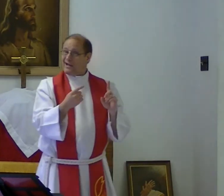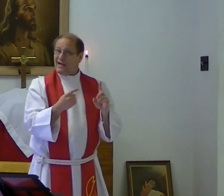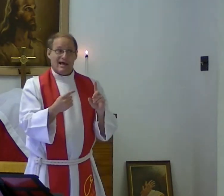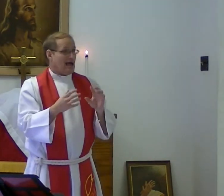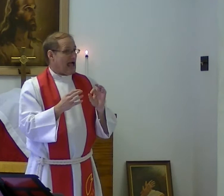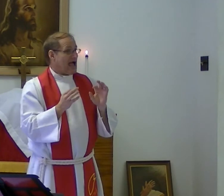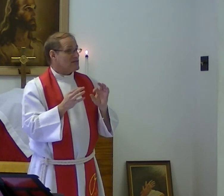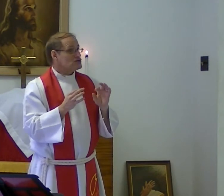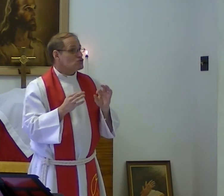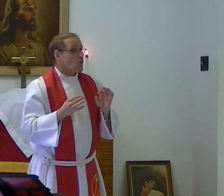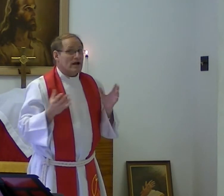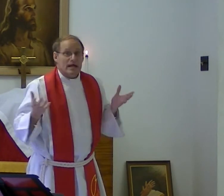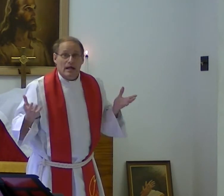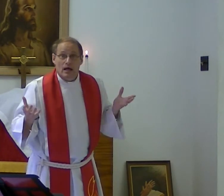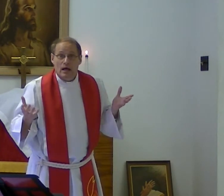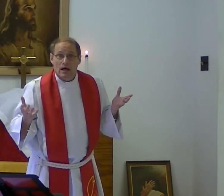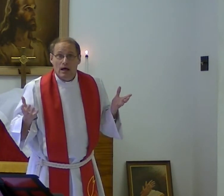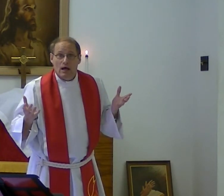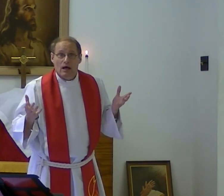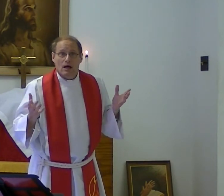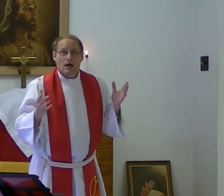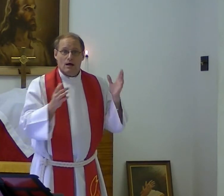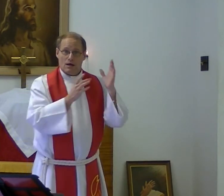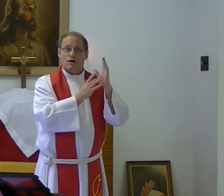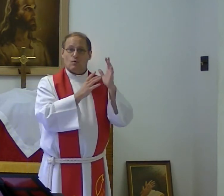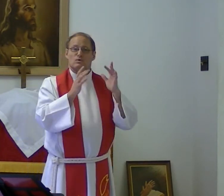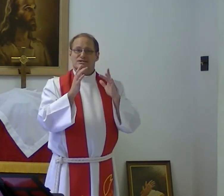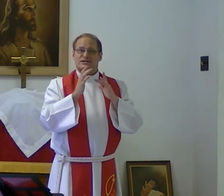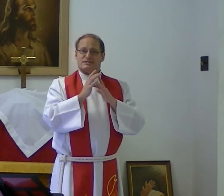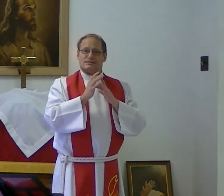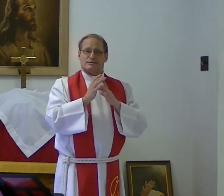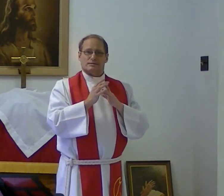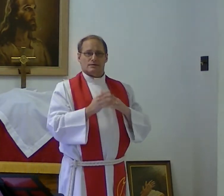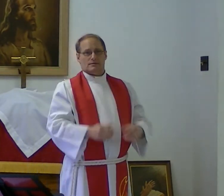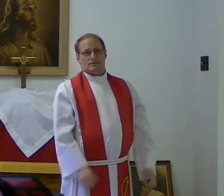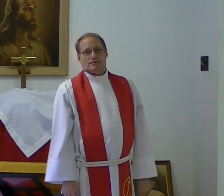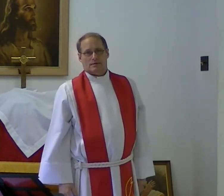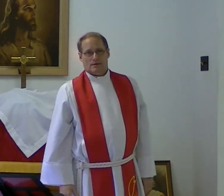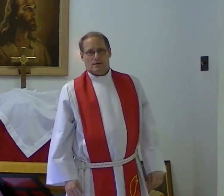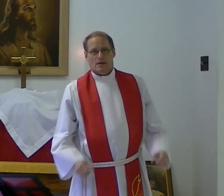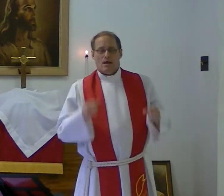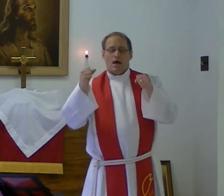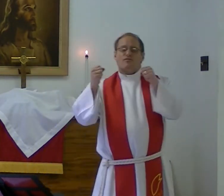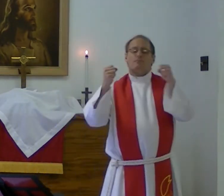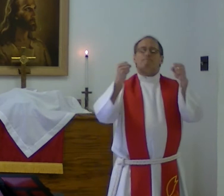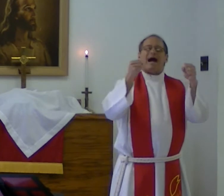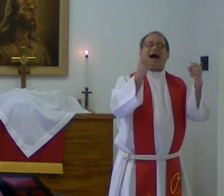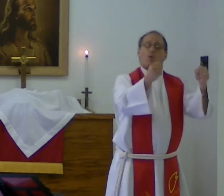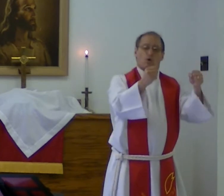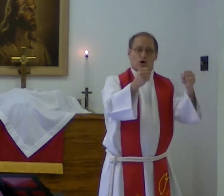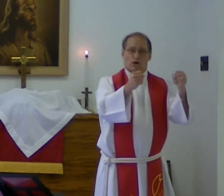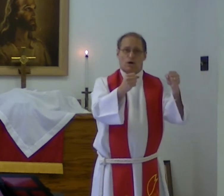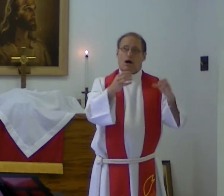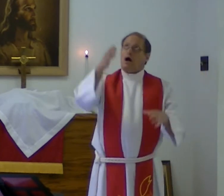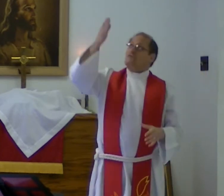And the story was Jesus. The power of